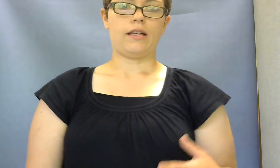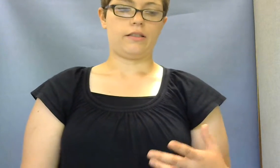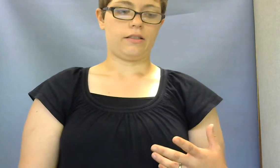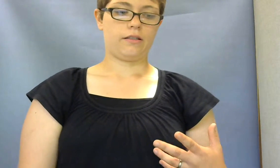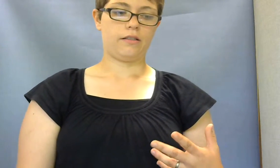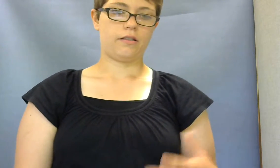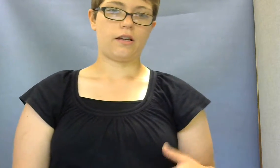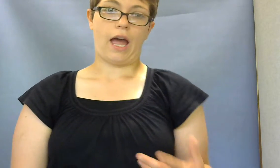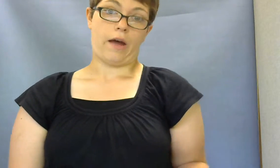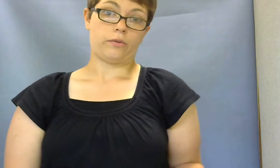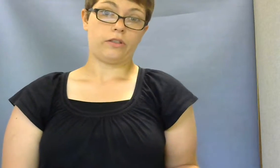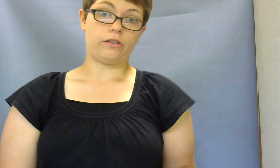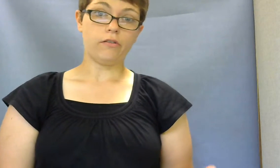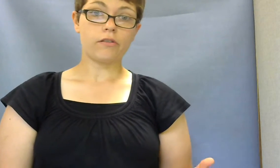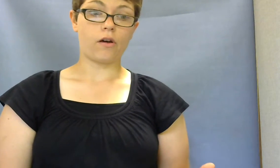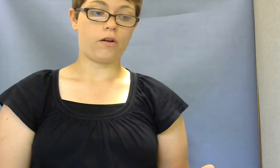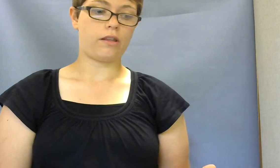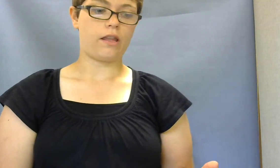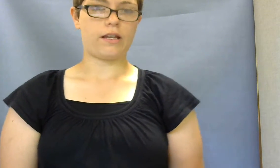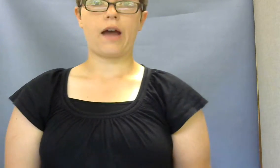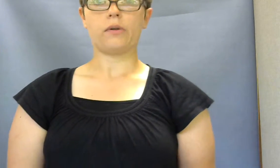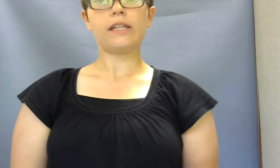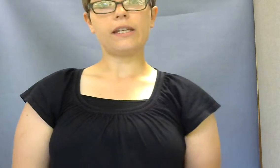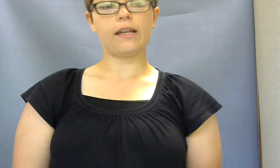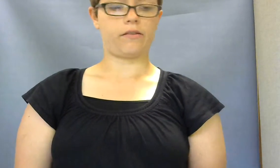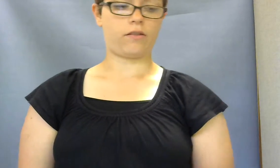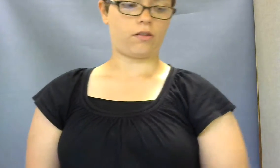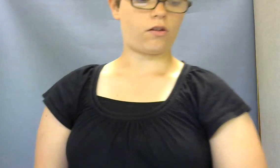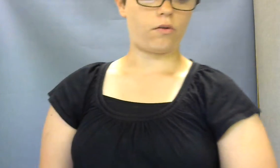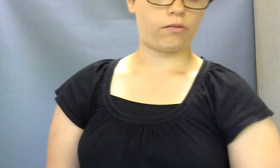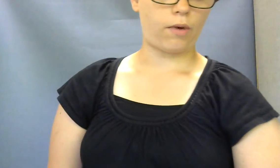and how to do so and how he has done so as well.